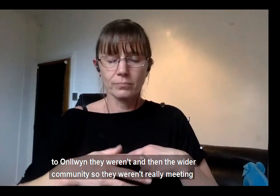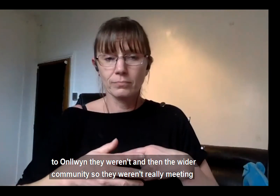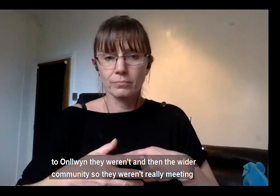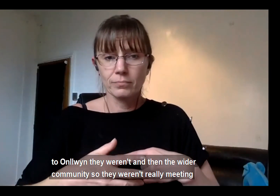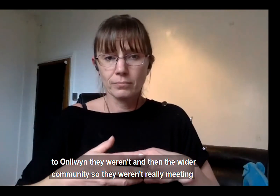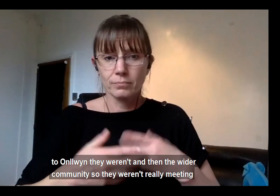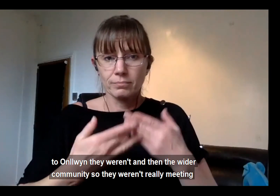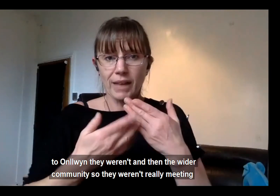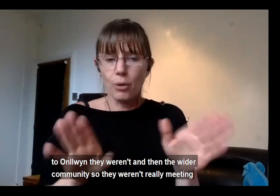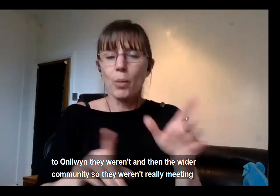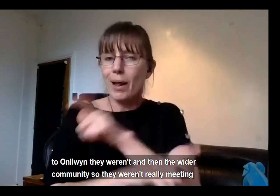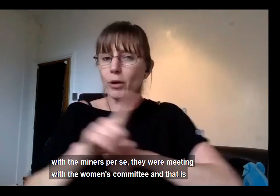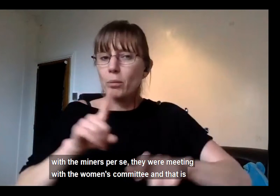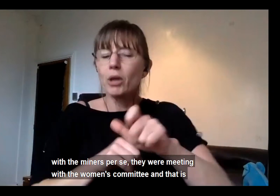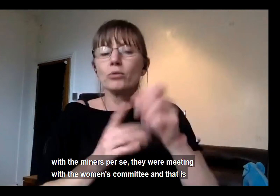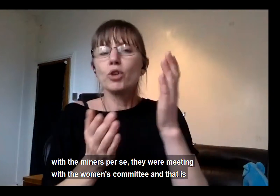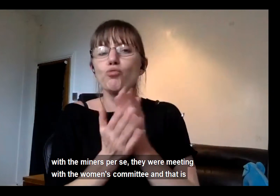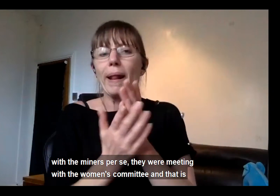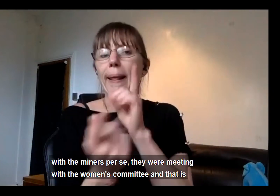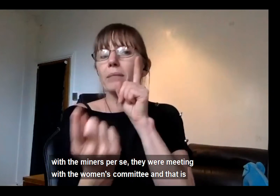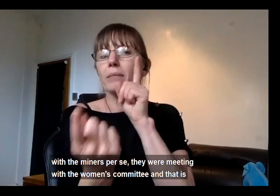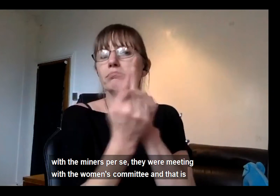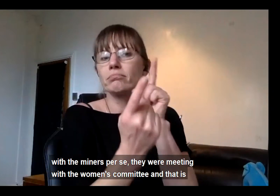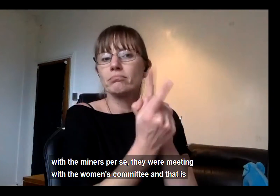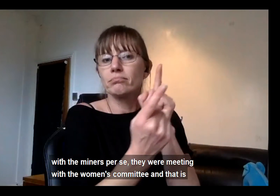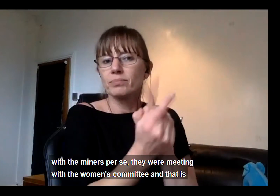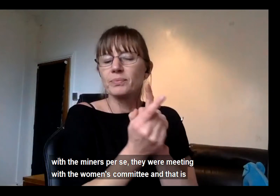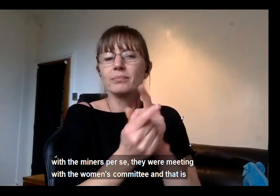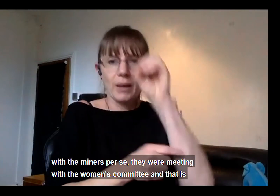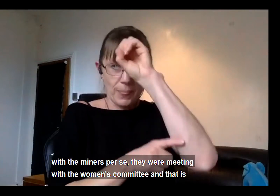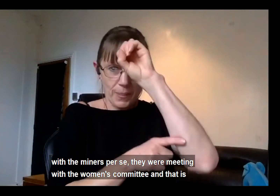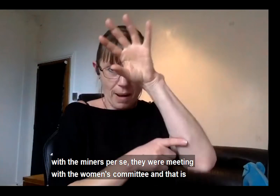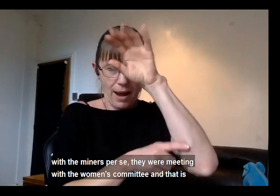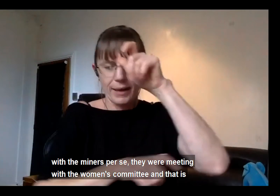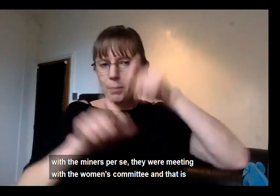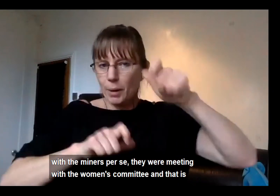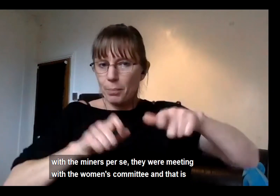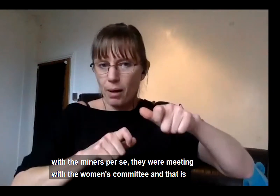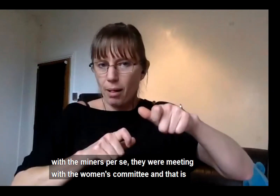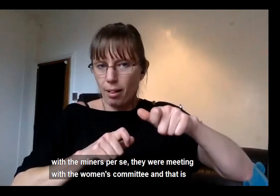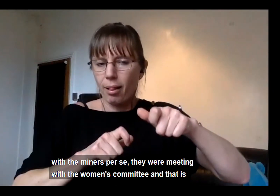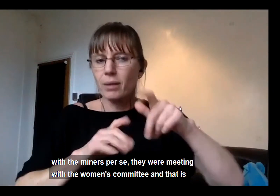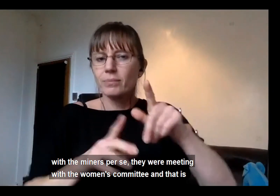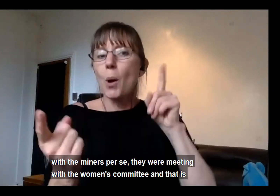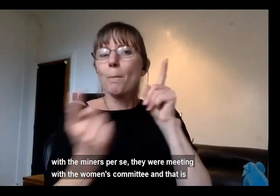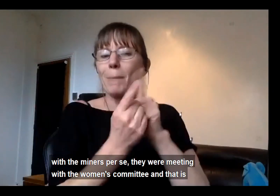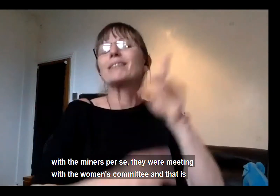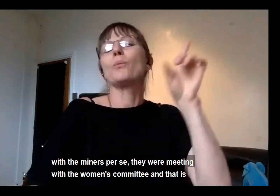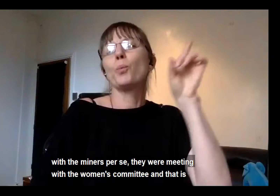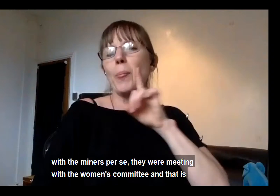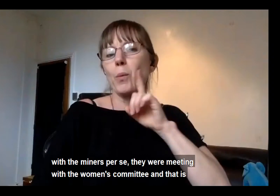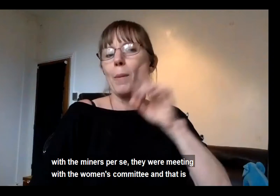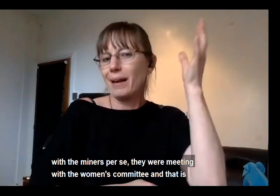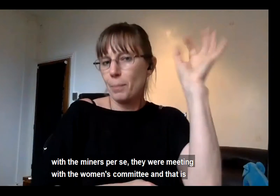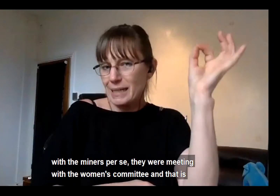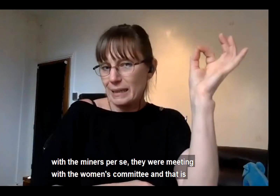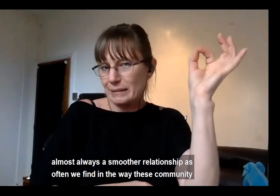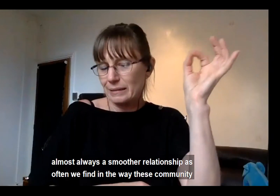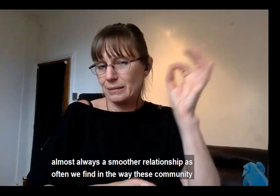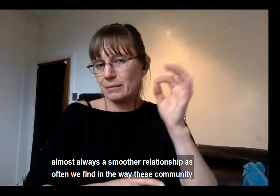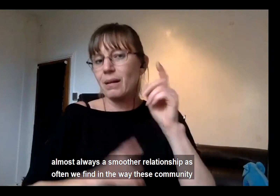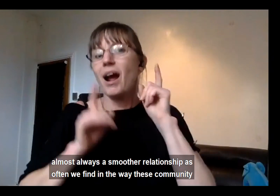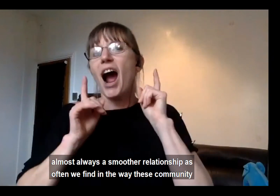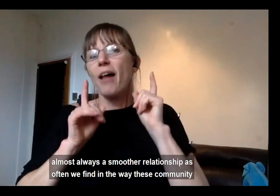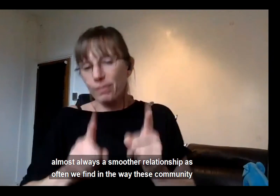wider community, so they weren't really meeting with the miners per se. They were meeting with the women's committee. And that